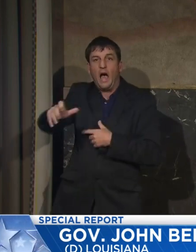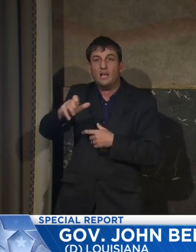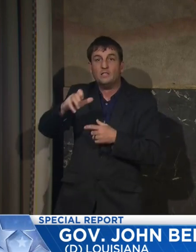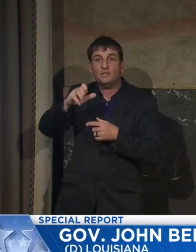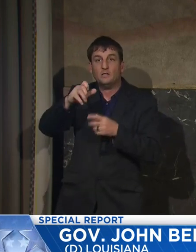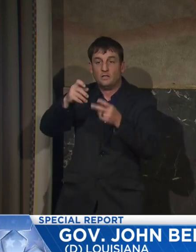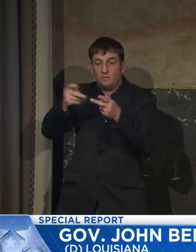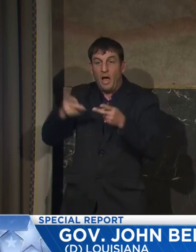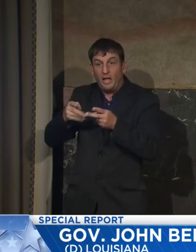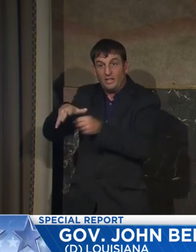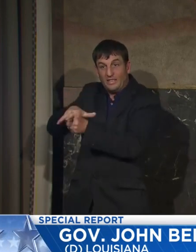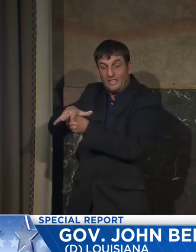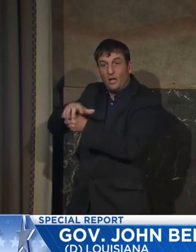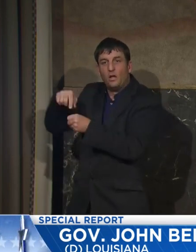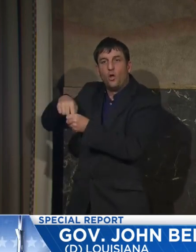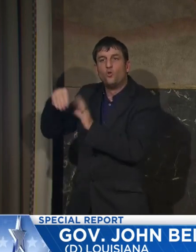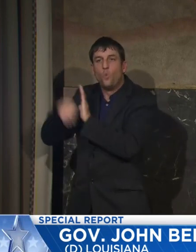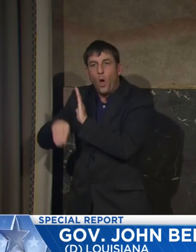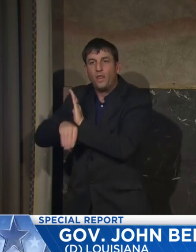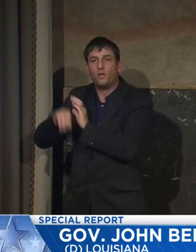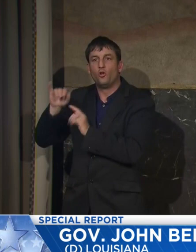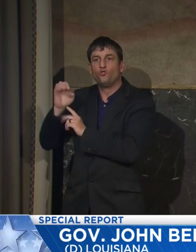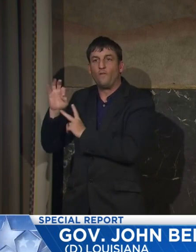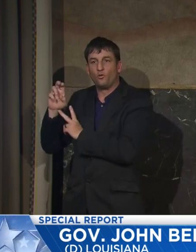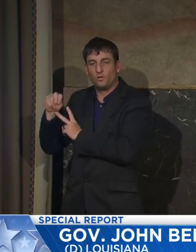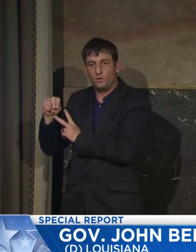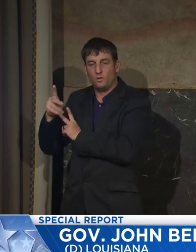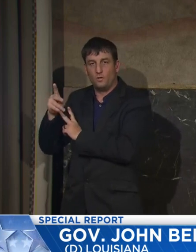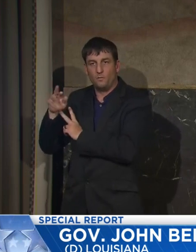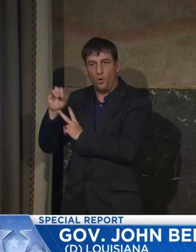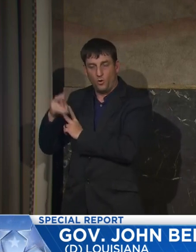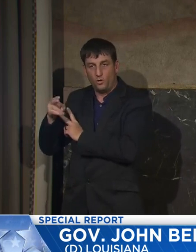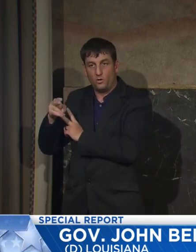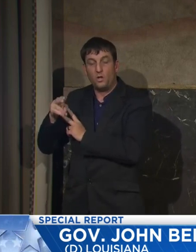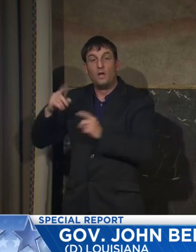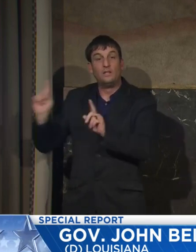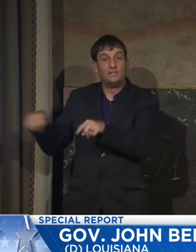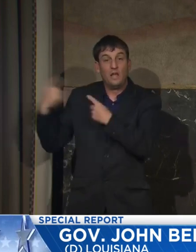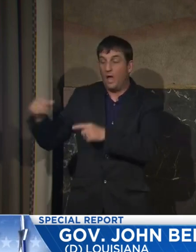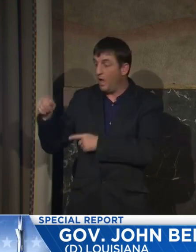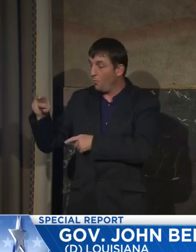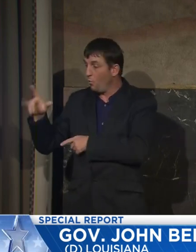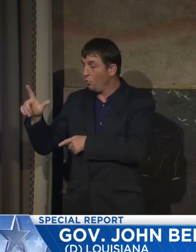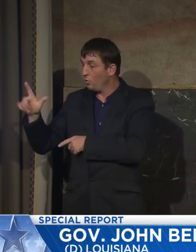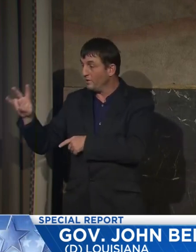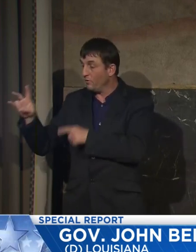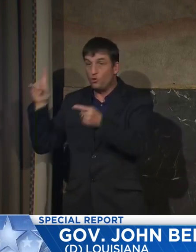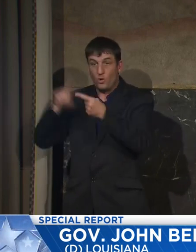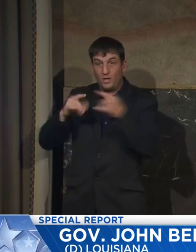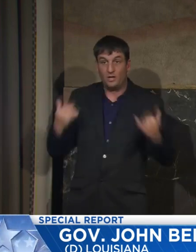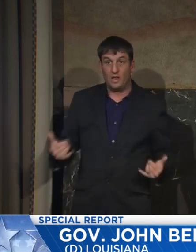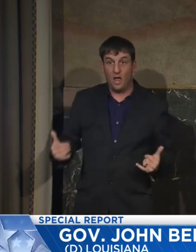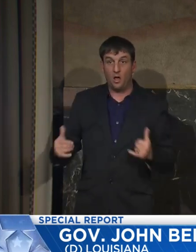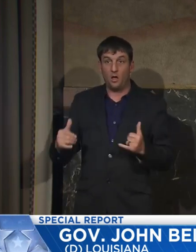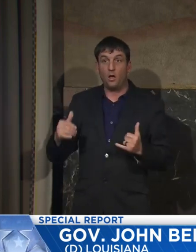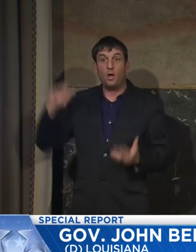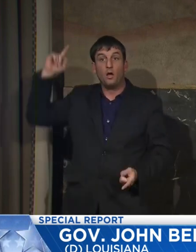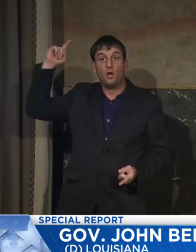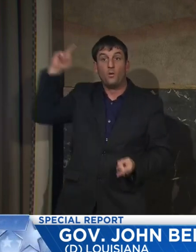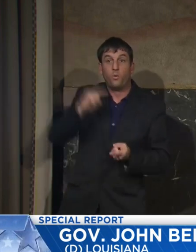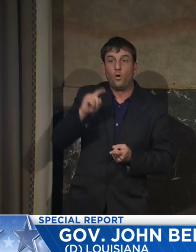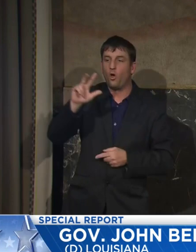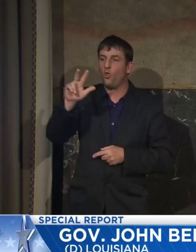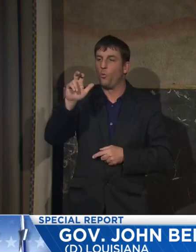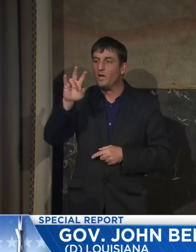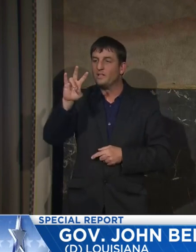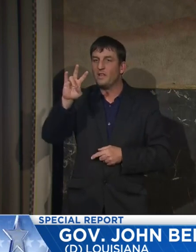Parish. Since April the 27th, the number of COVID patients in our hospitals is down by 373. The number of patients